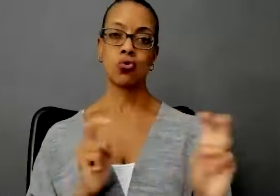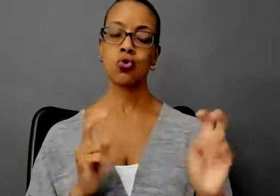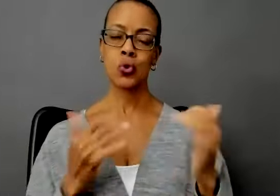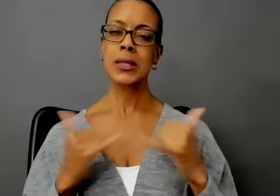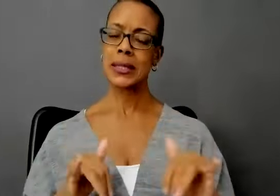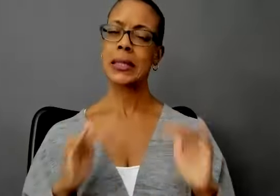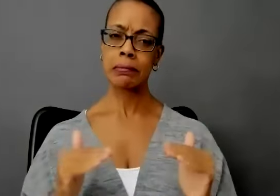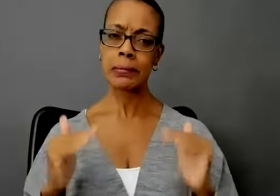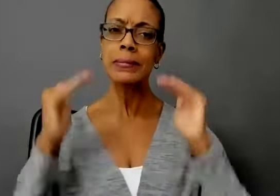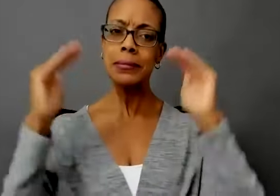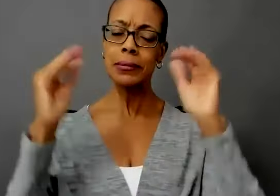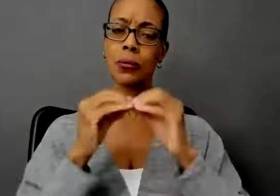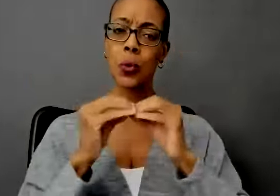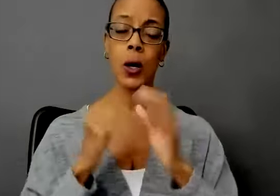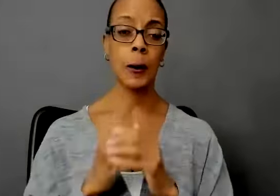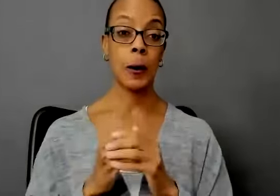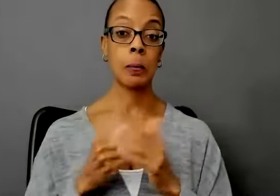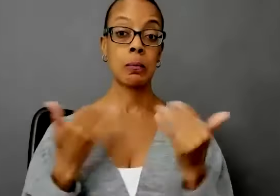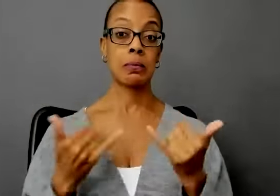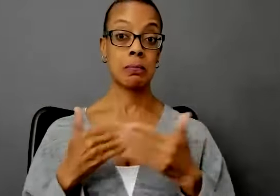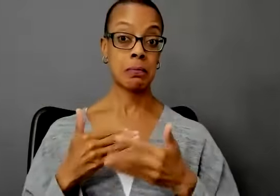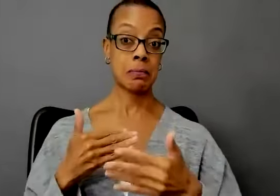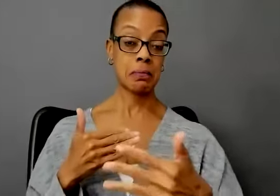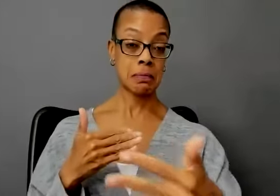moving forward, sorry, my past.